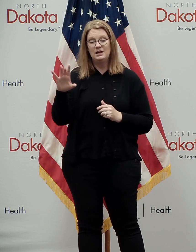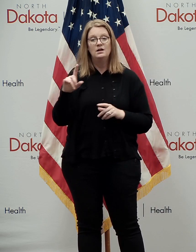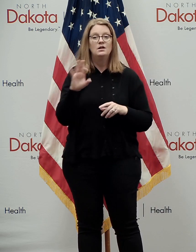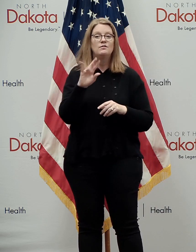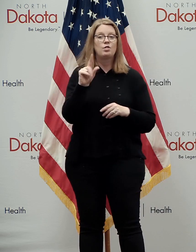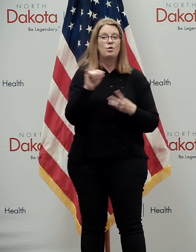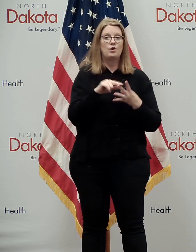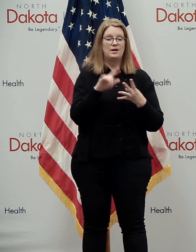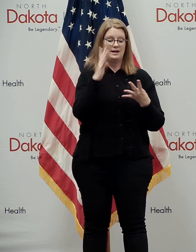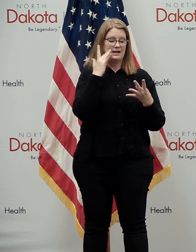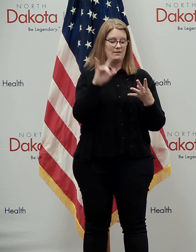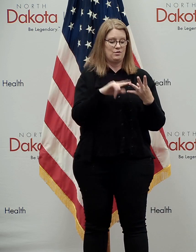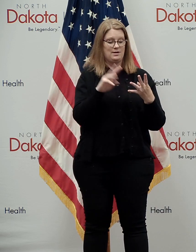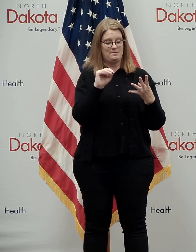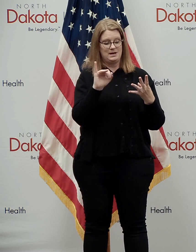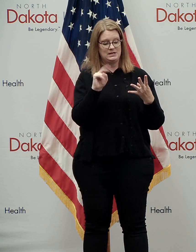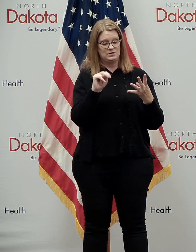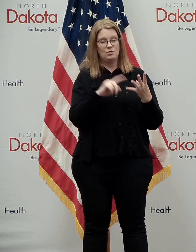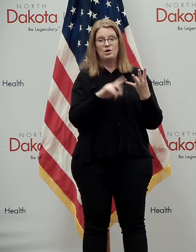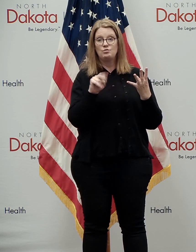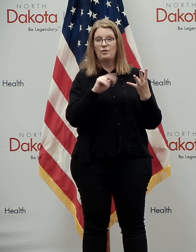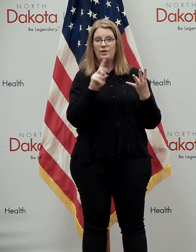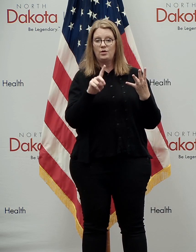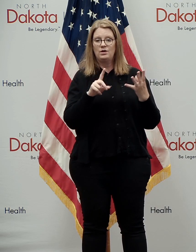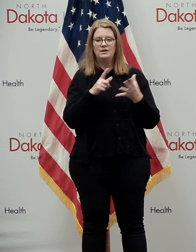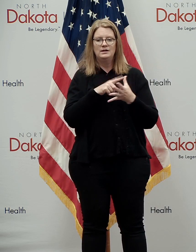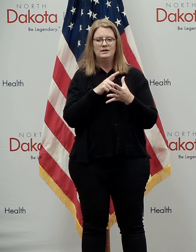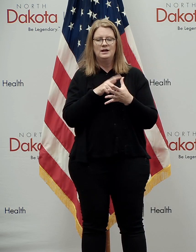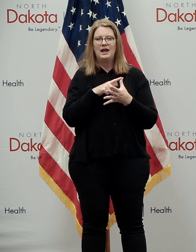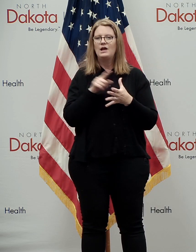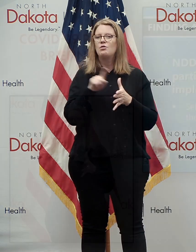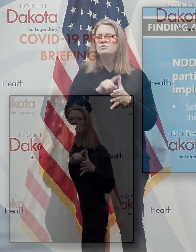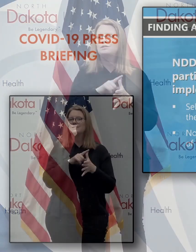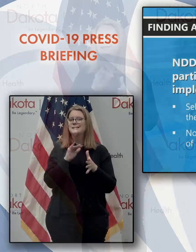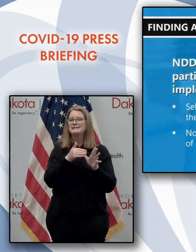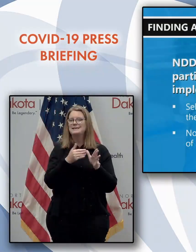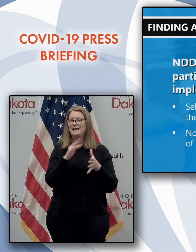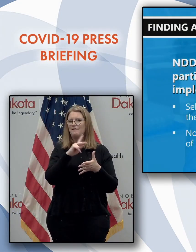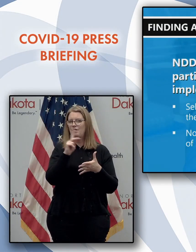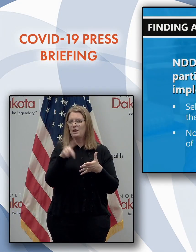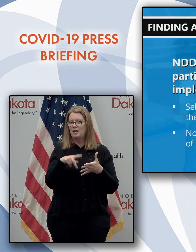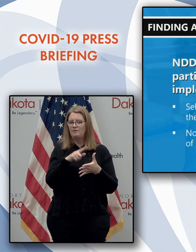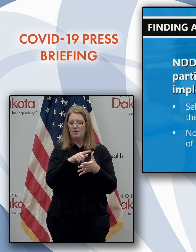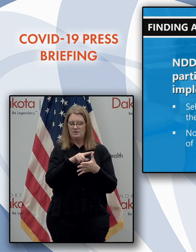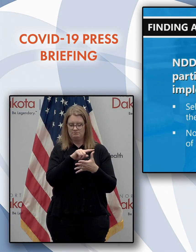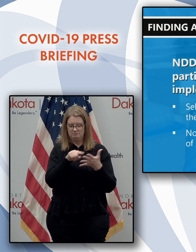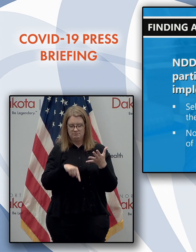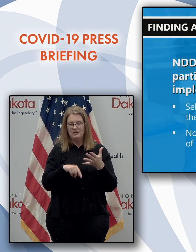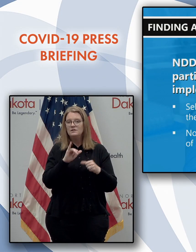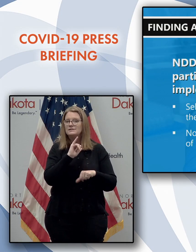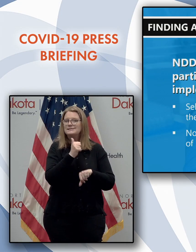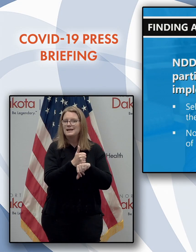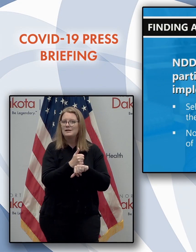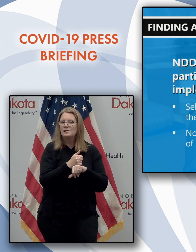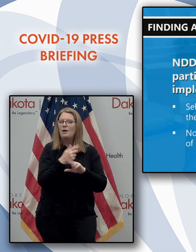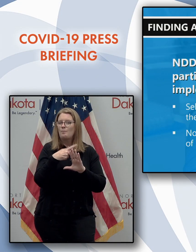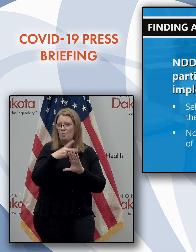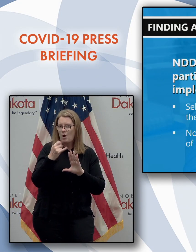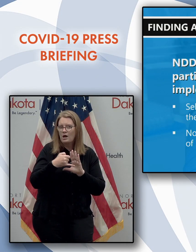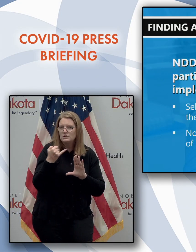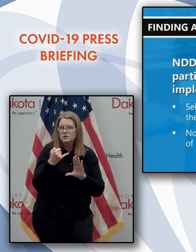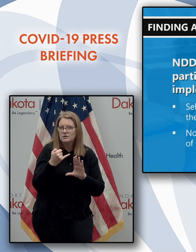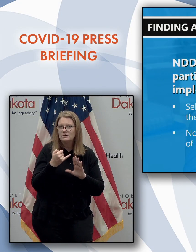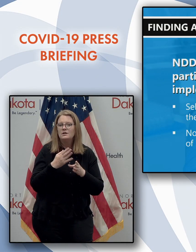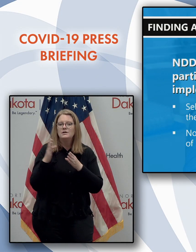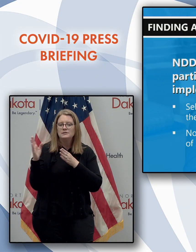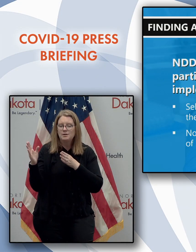Florida, California, and Minnesota. And then a 5th location, the city of Philadelphia, to be part of a pilot project to plan